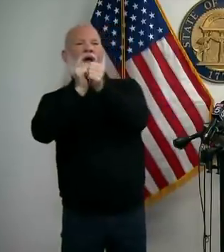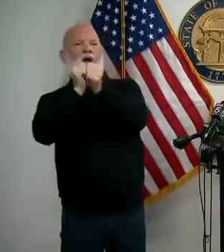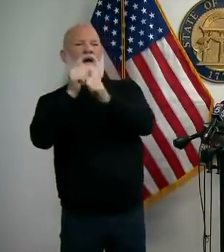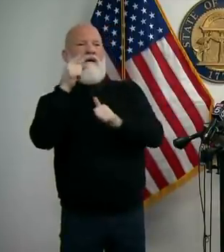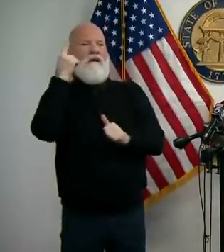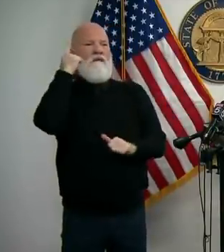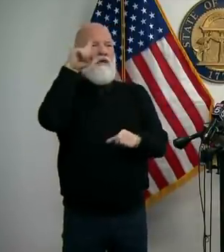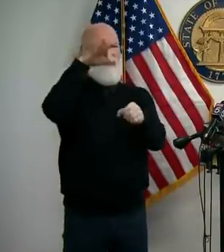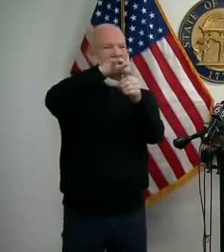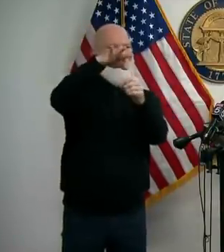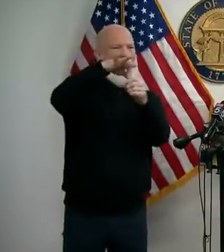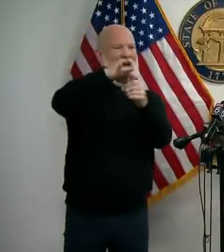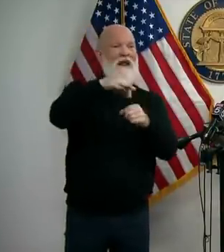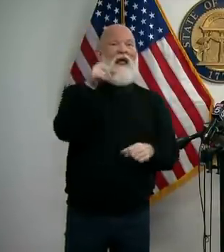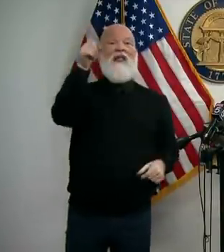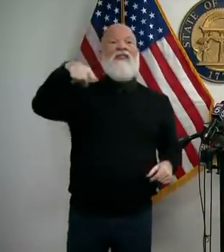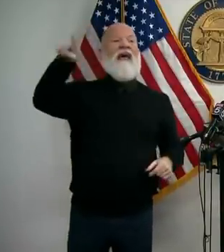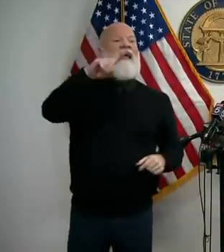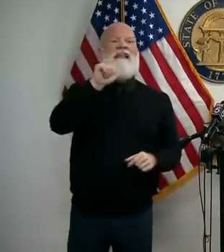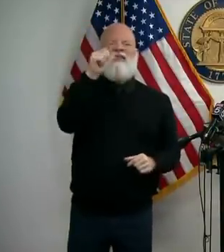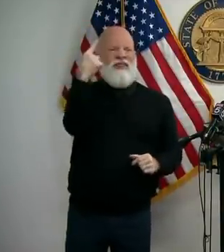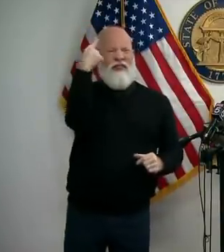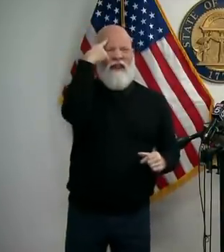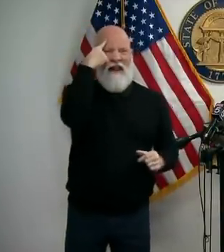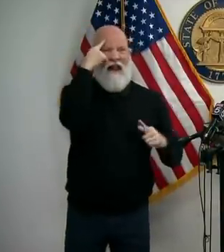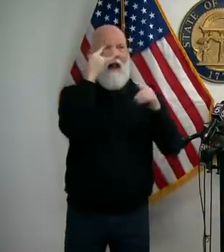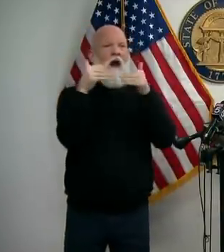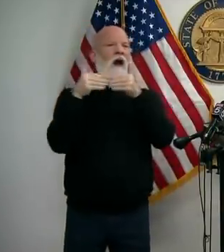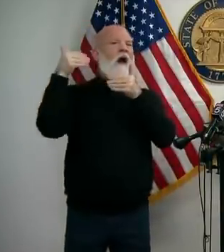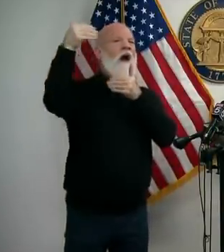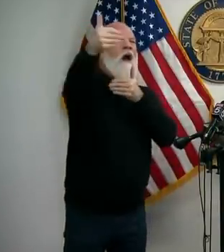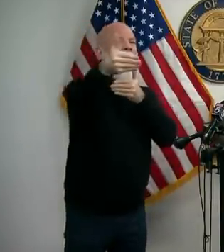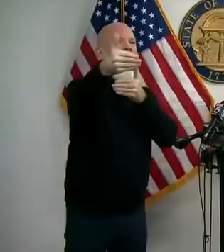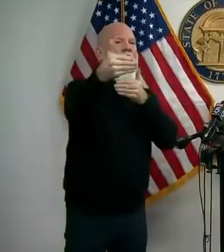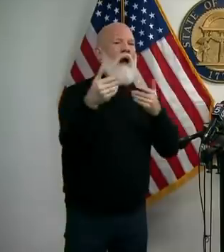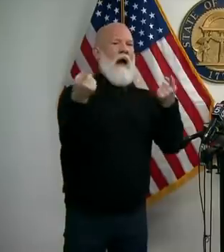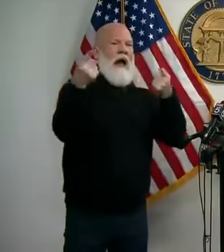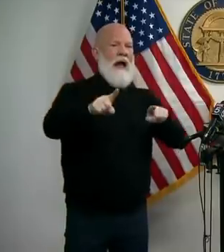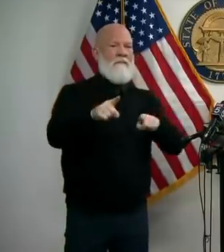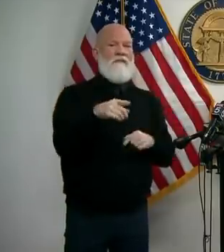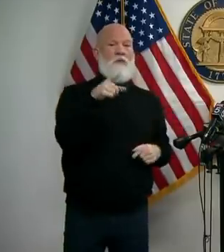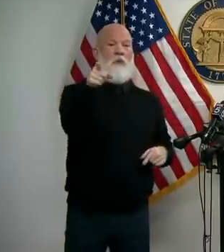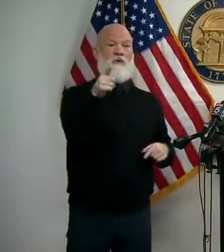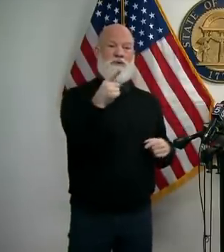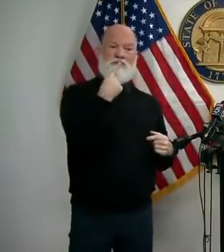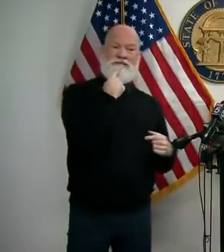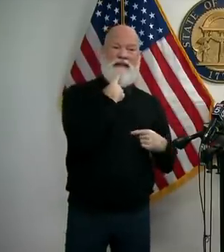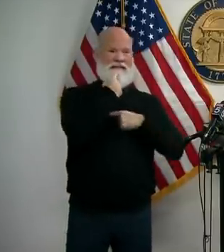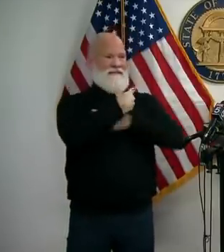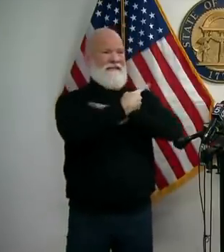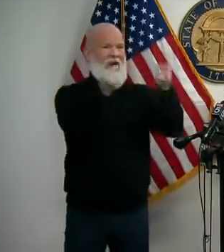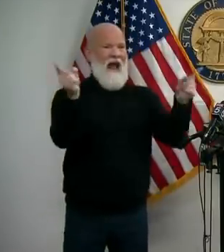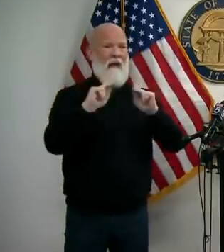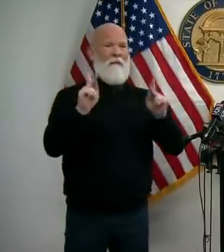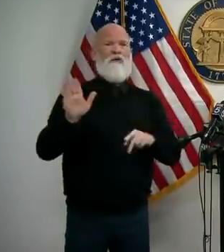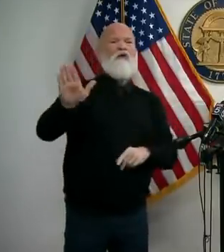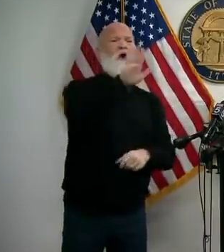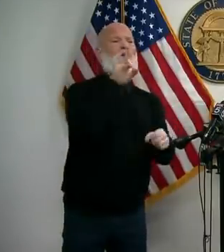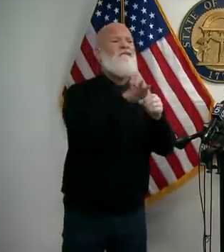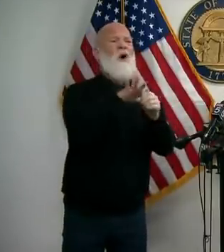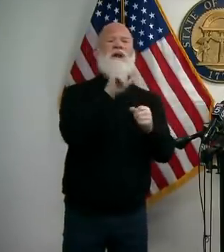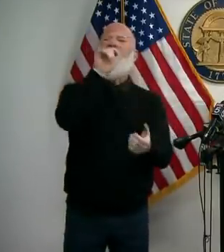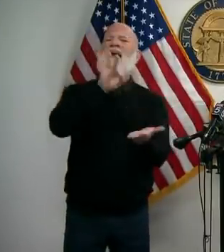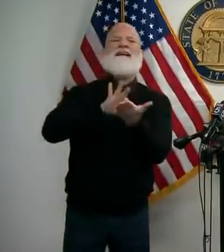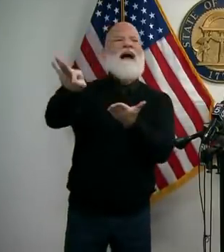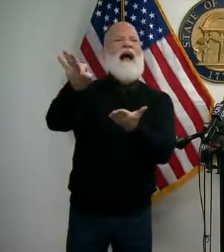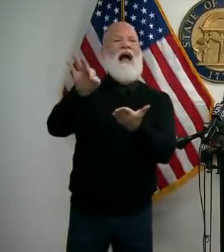be. It all comes out of that. When you say your vote doesn't count, then you have people you've laid your hands on and